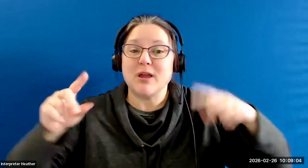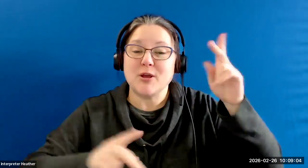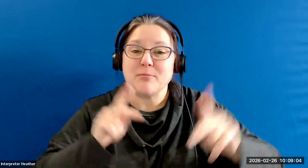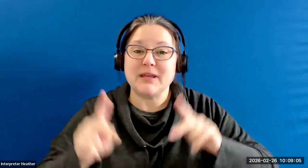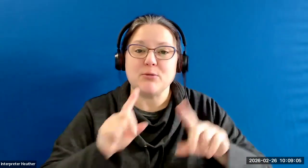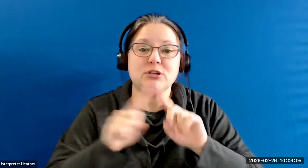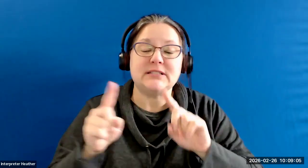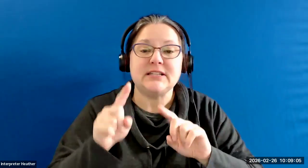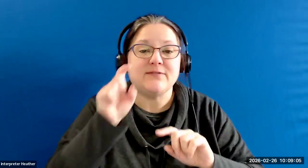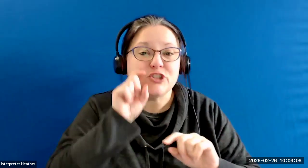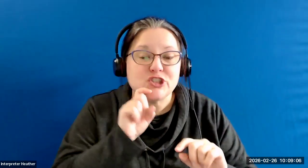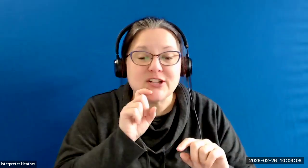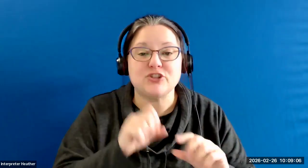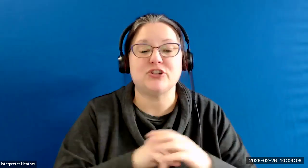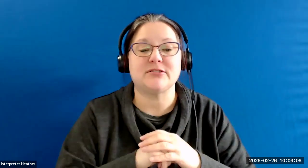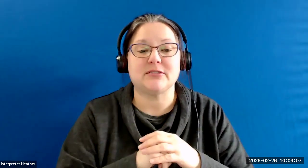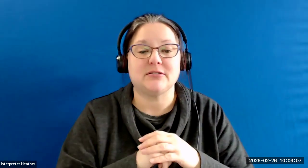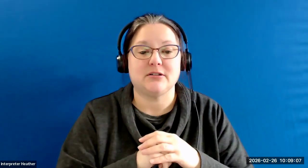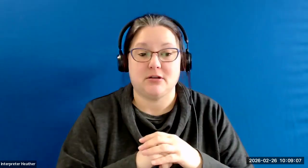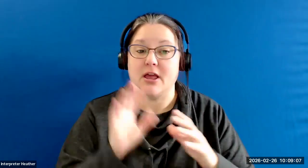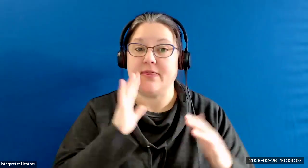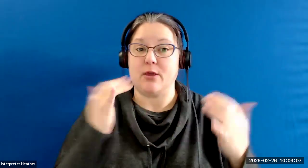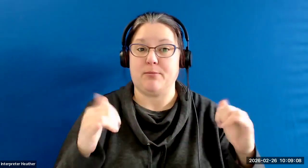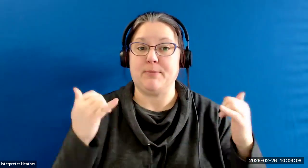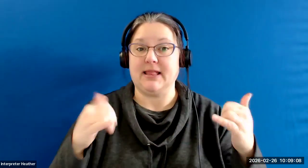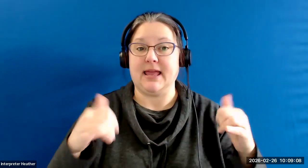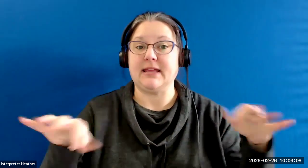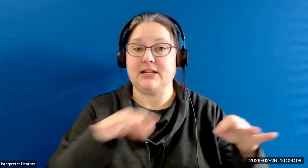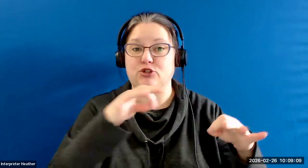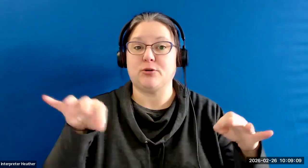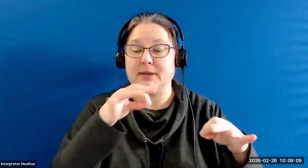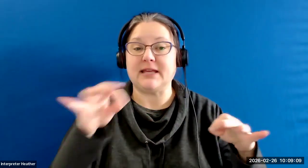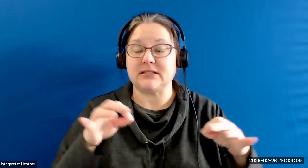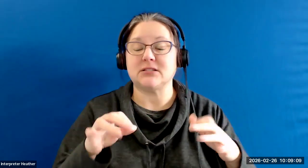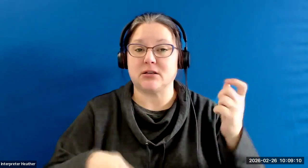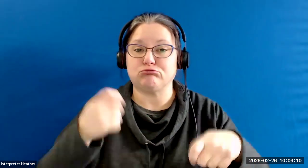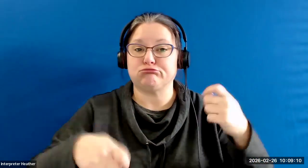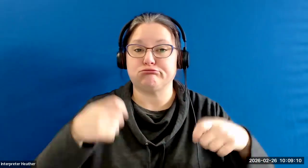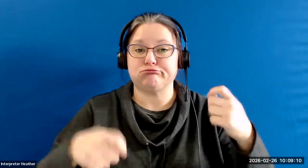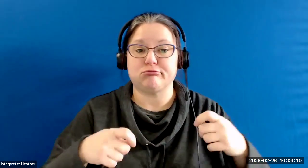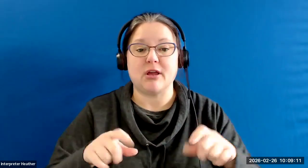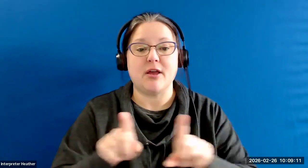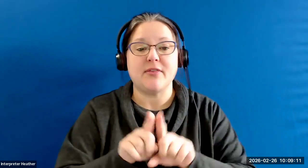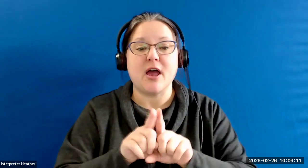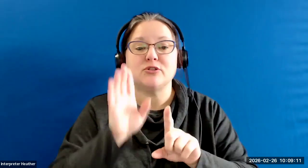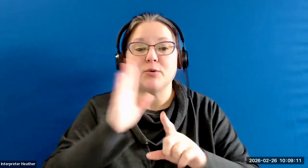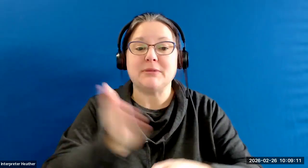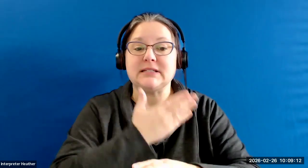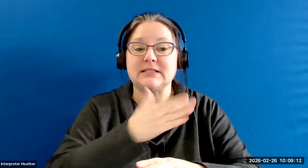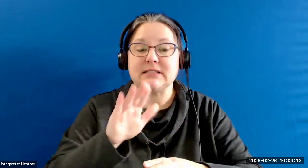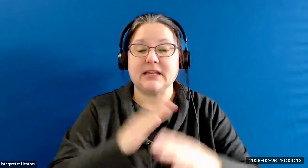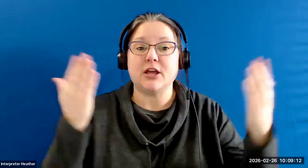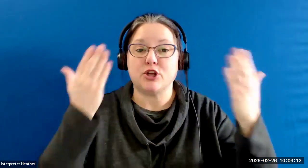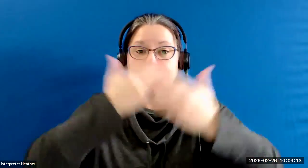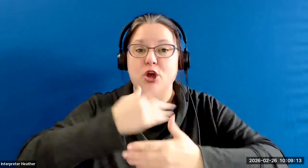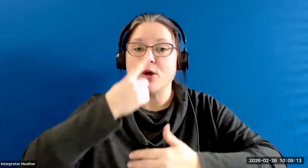various genders playing their instruments and singing in a dark red tinted room.